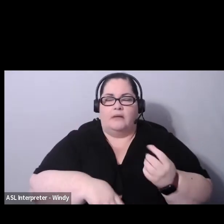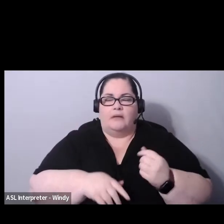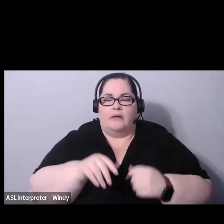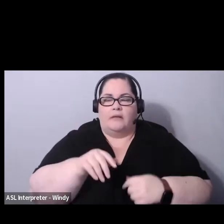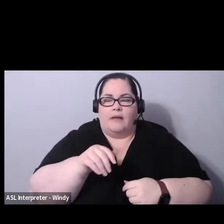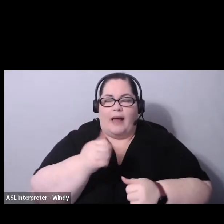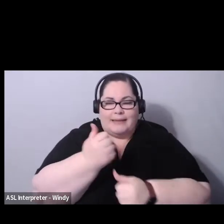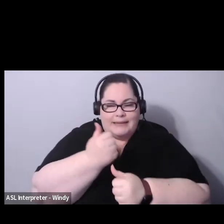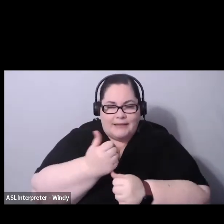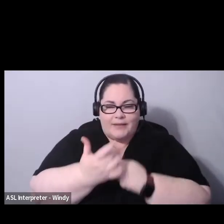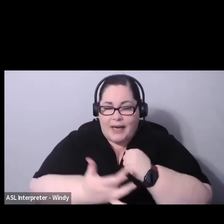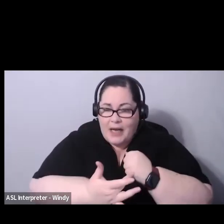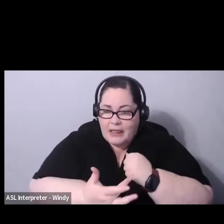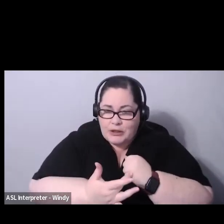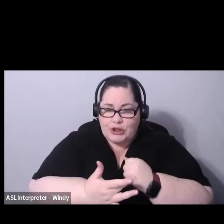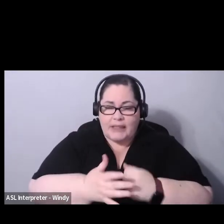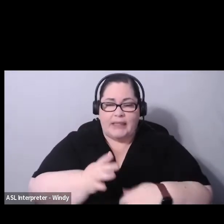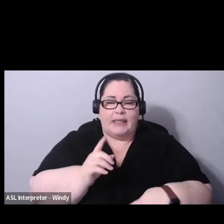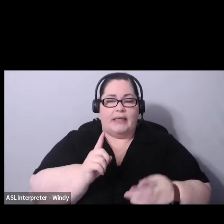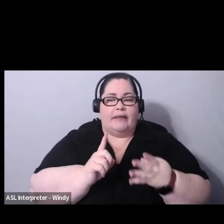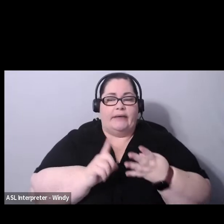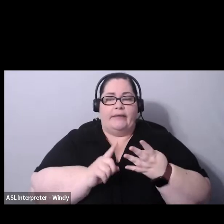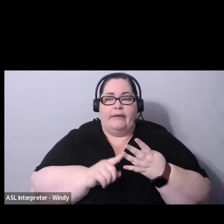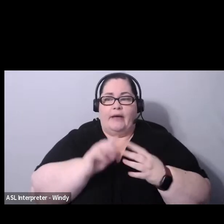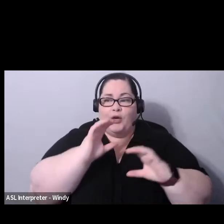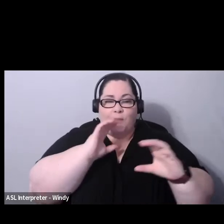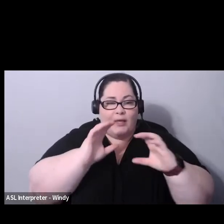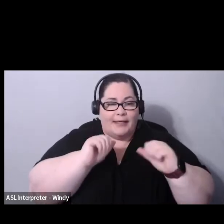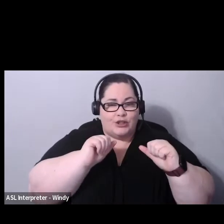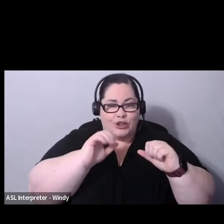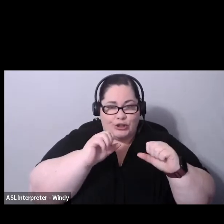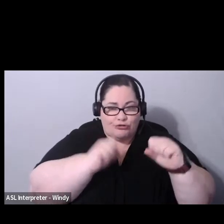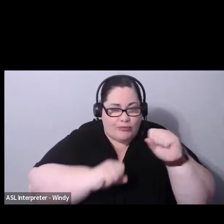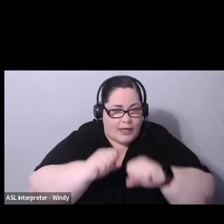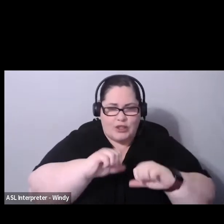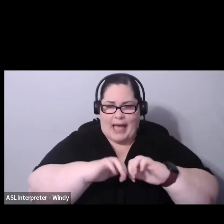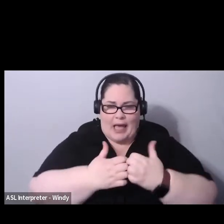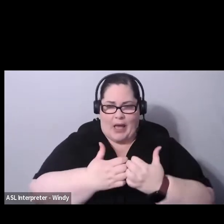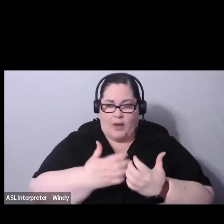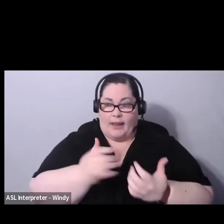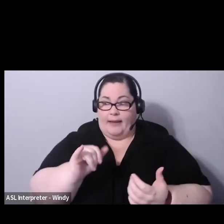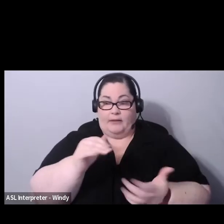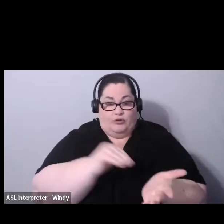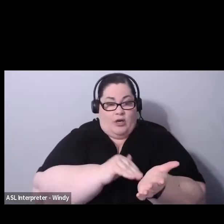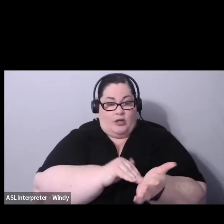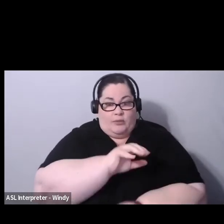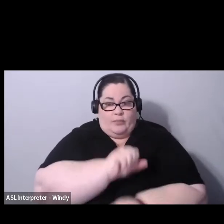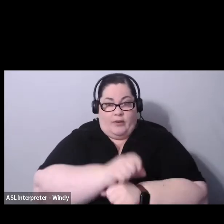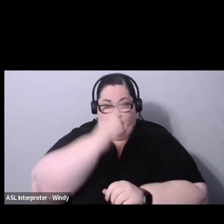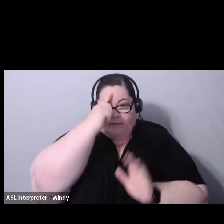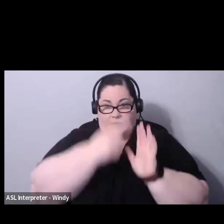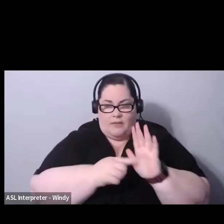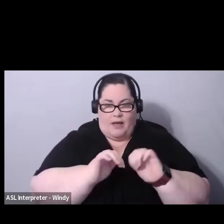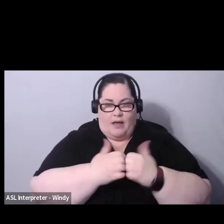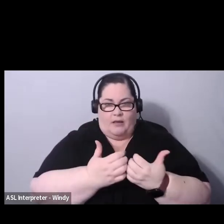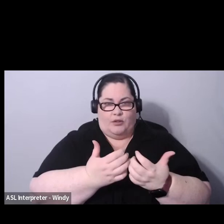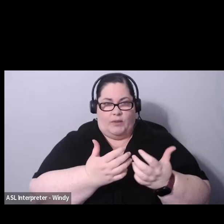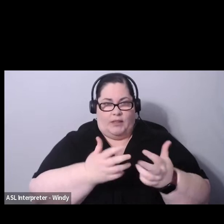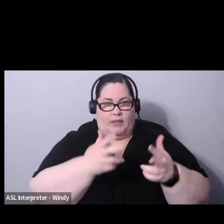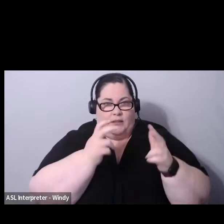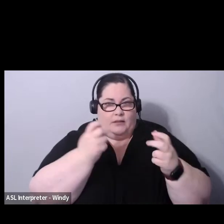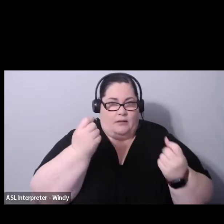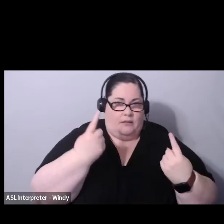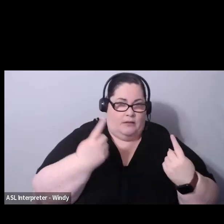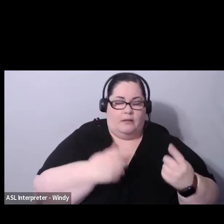communication strategies. How do they access information in doctor appointments? Or how do they go to